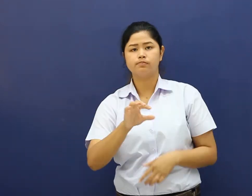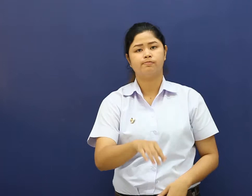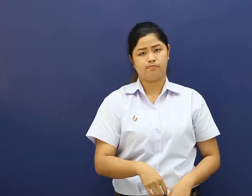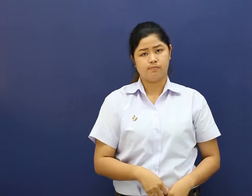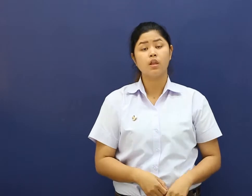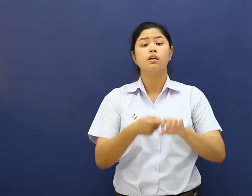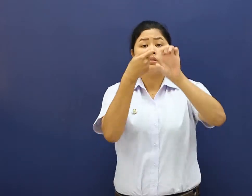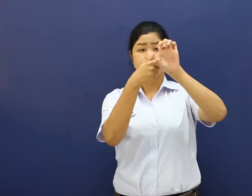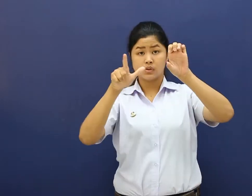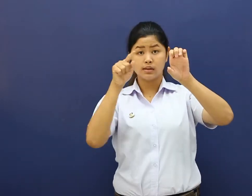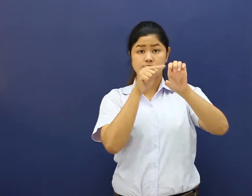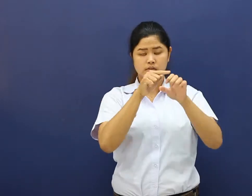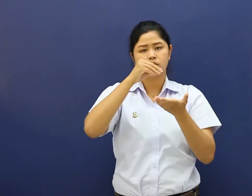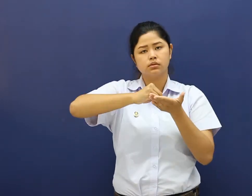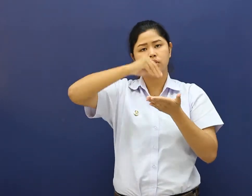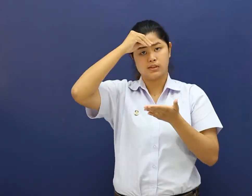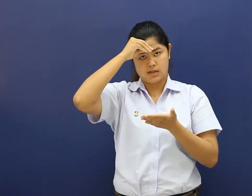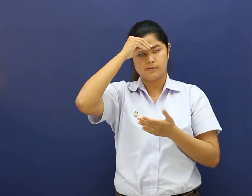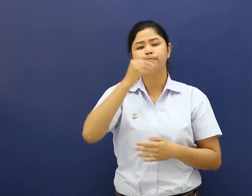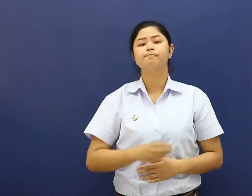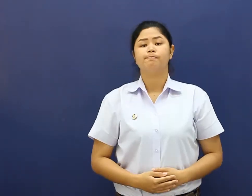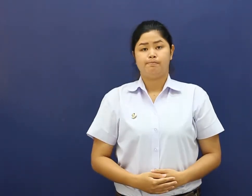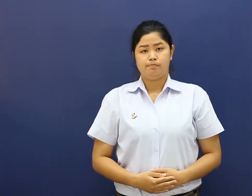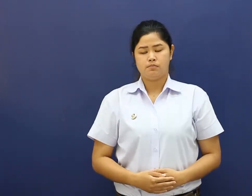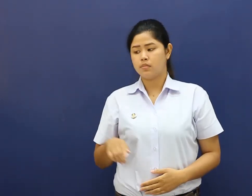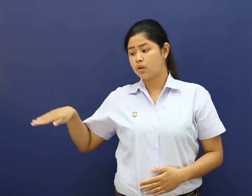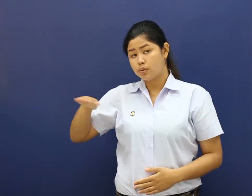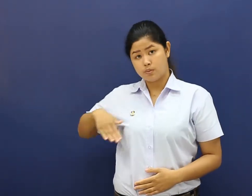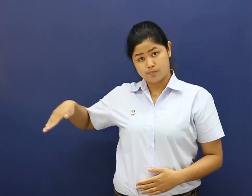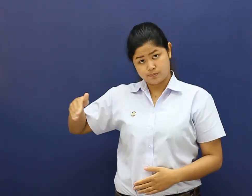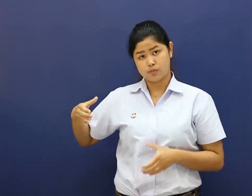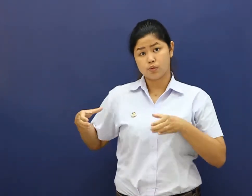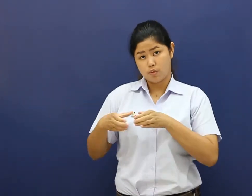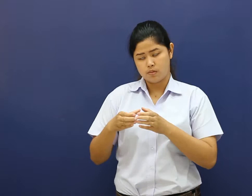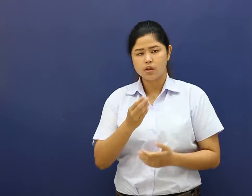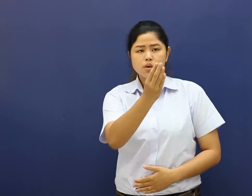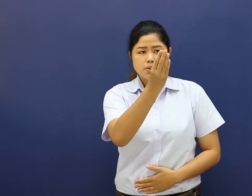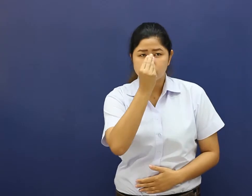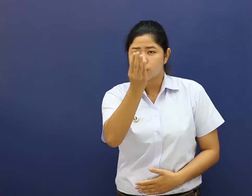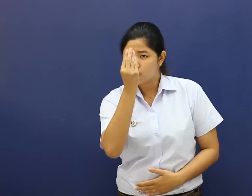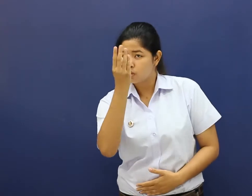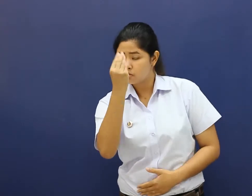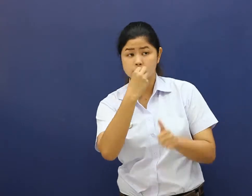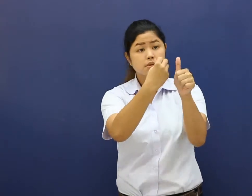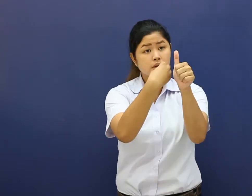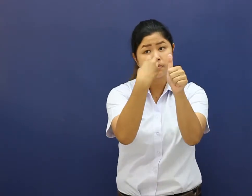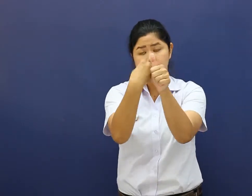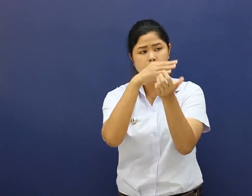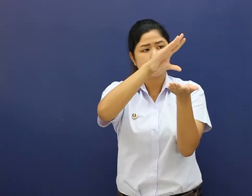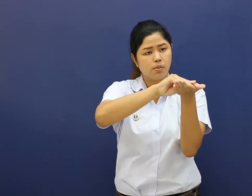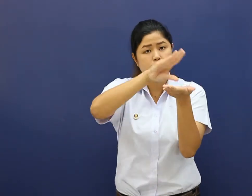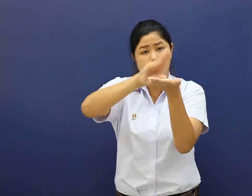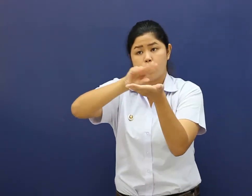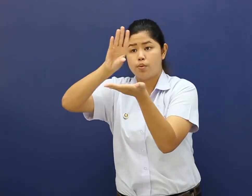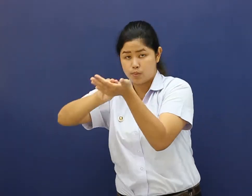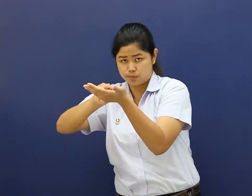the feedback to improve the lesson to have a better quality. We hope